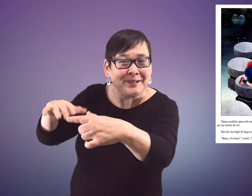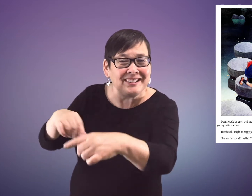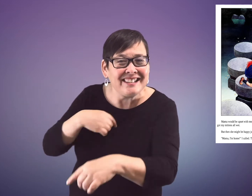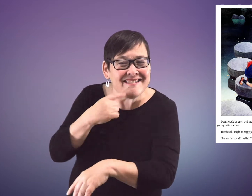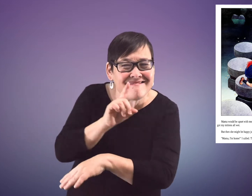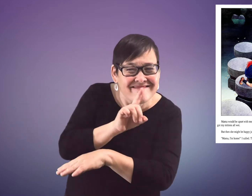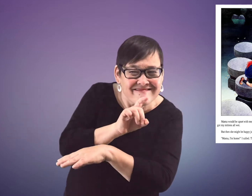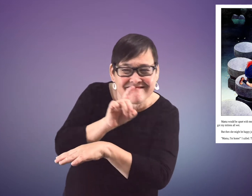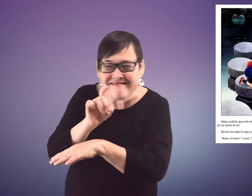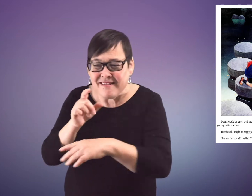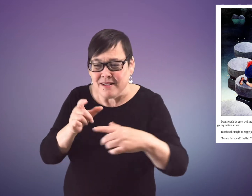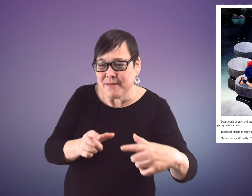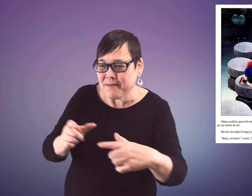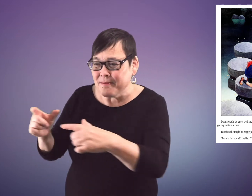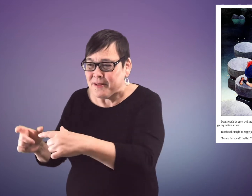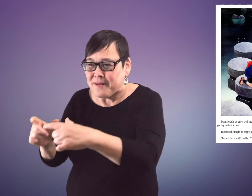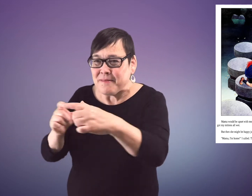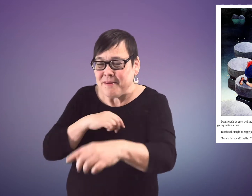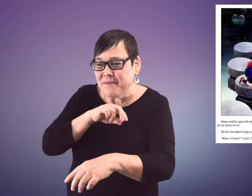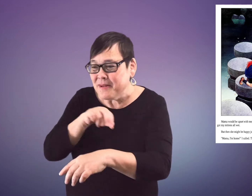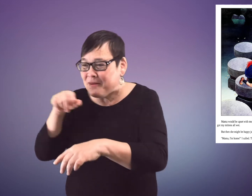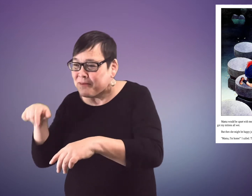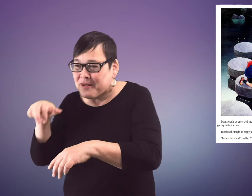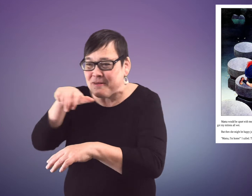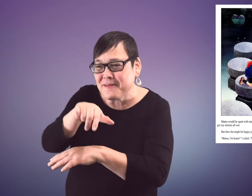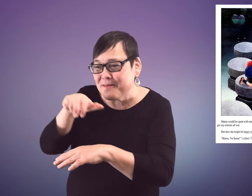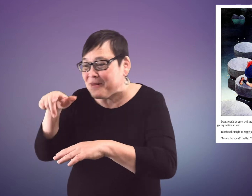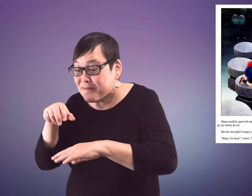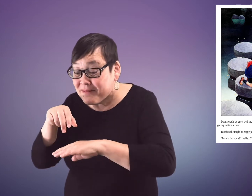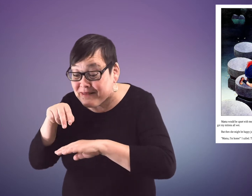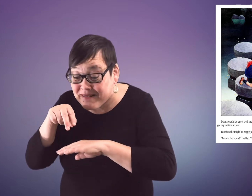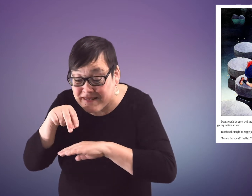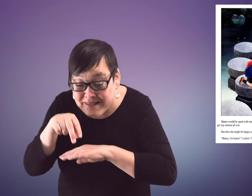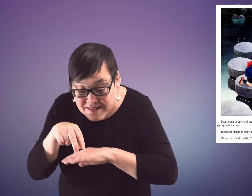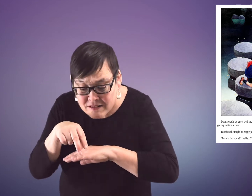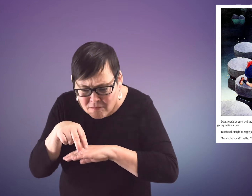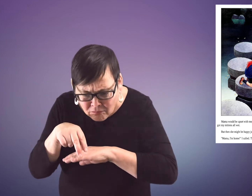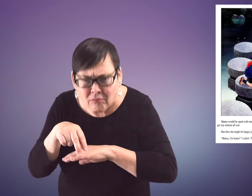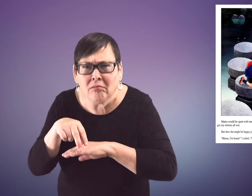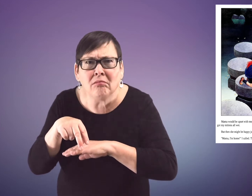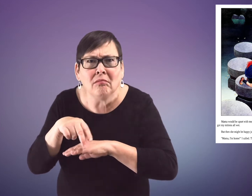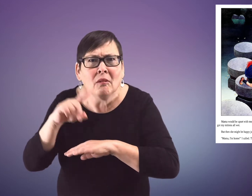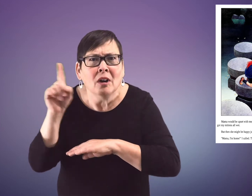that even the fish in the pond couldn't even move around.